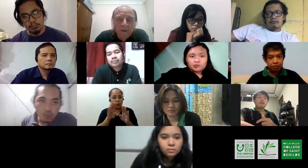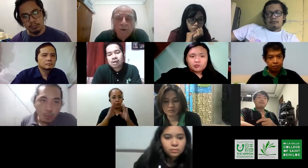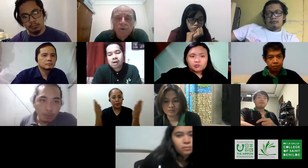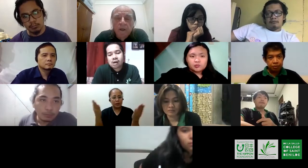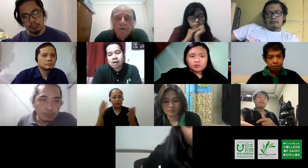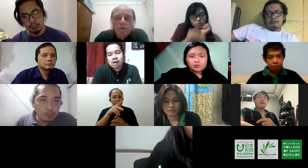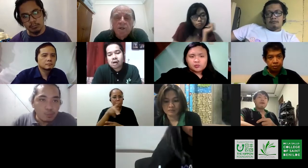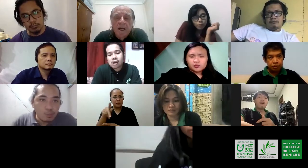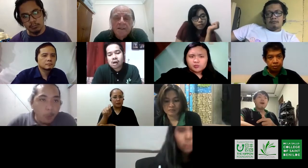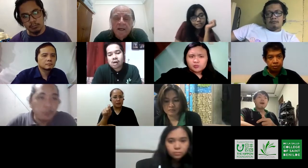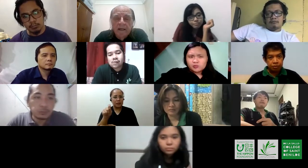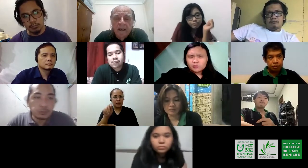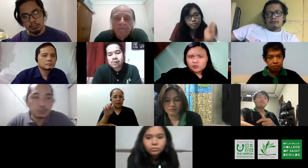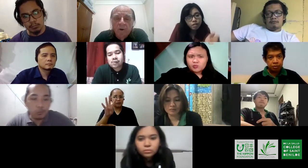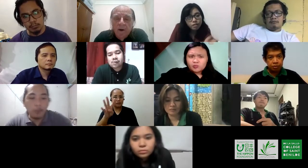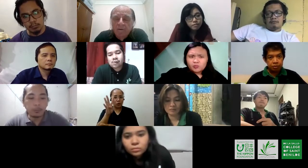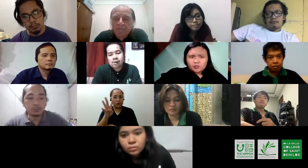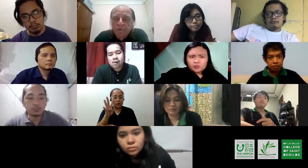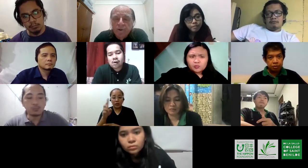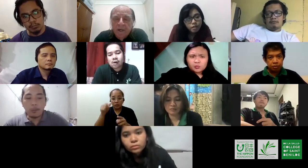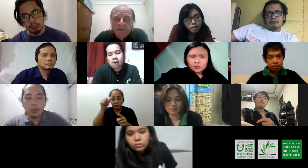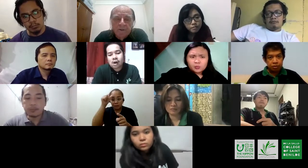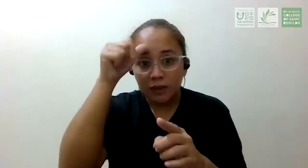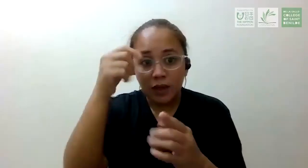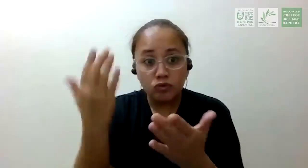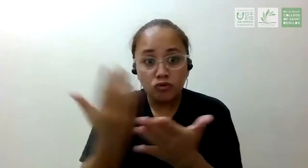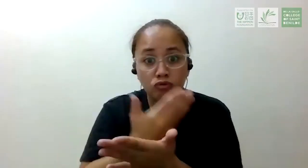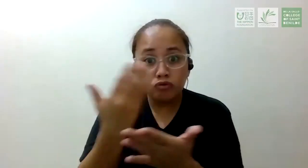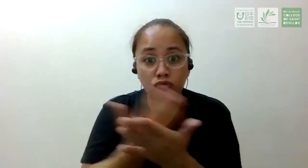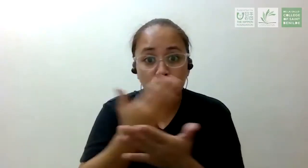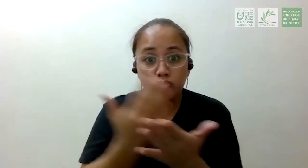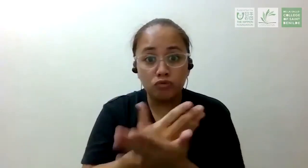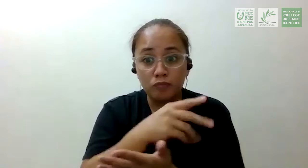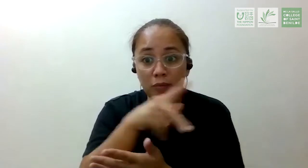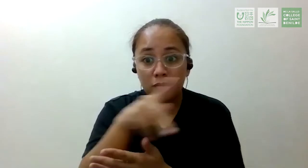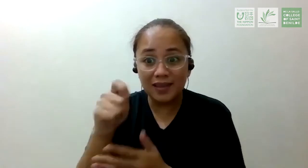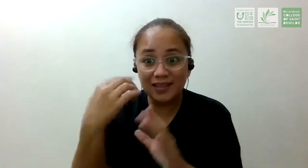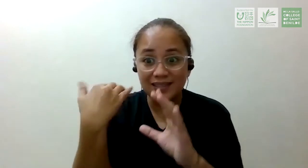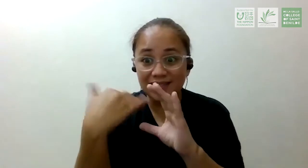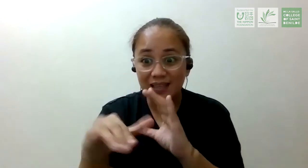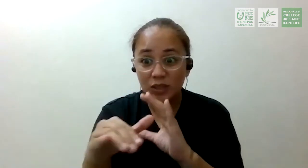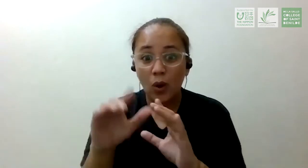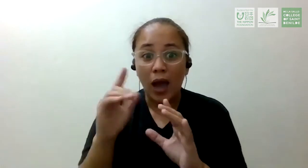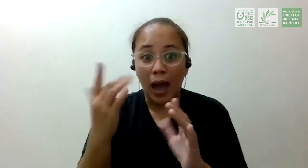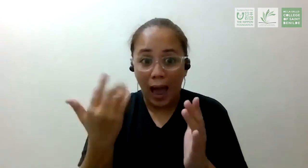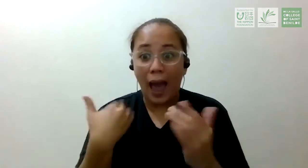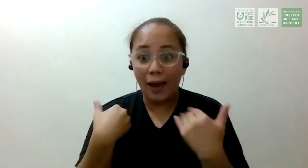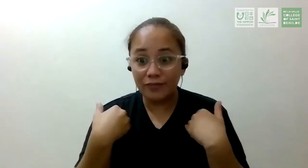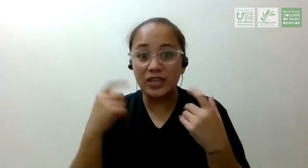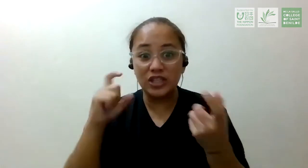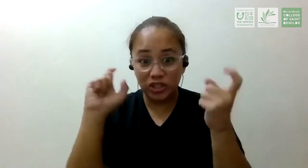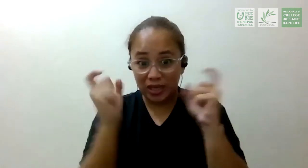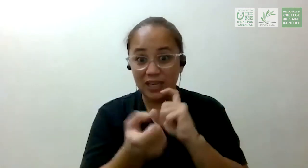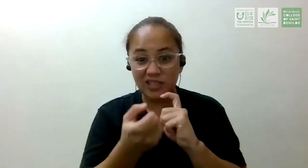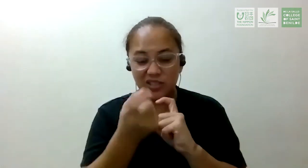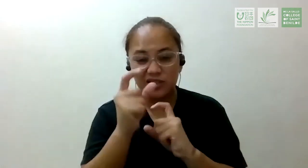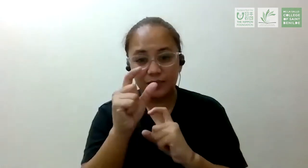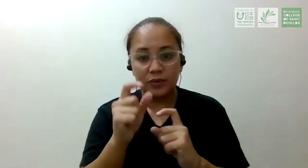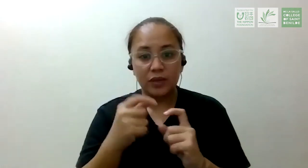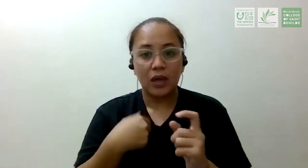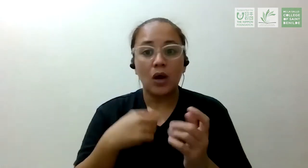40, and the new slides I gave you have a few changes in. So if you can look at the slide